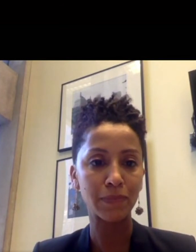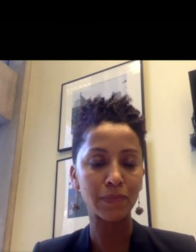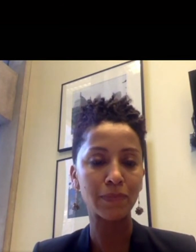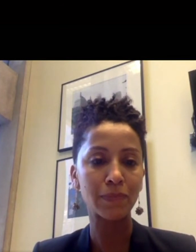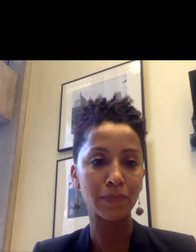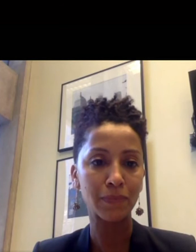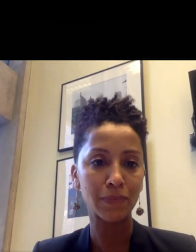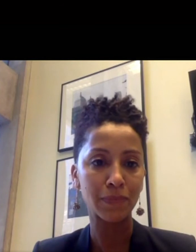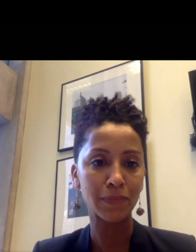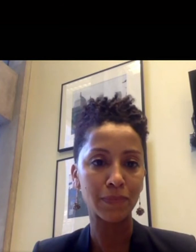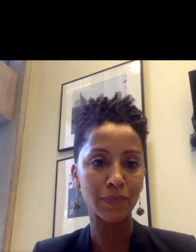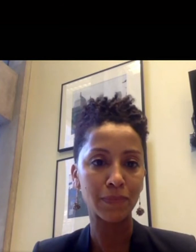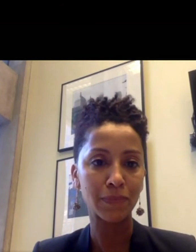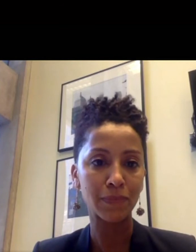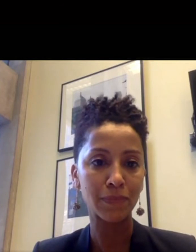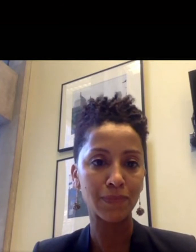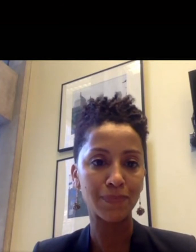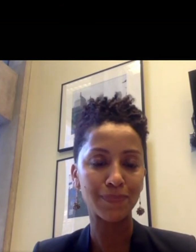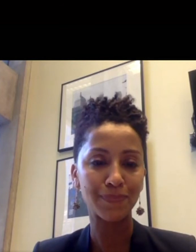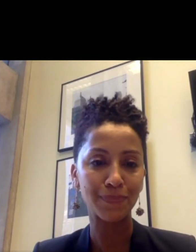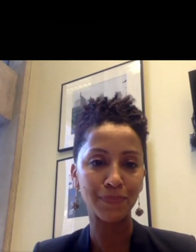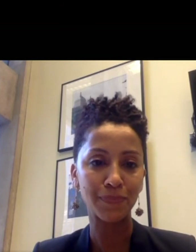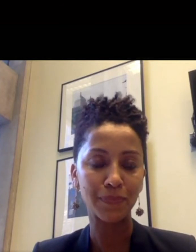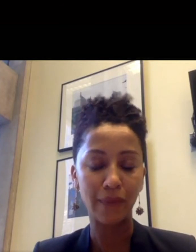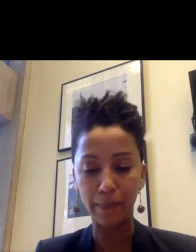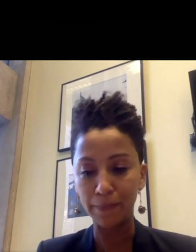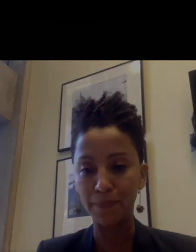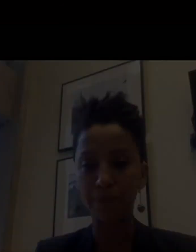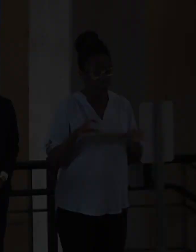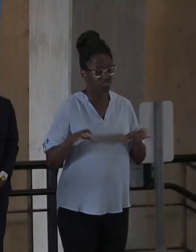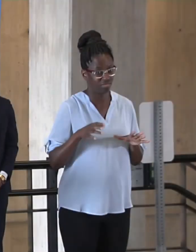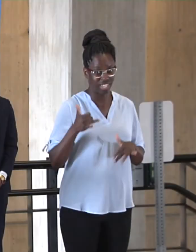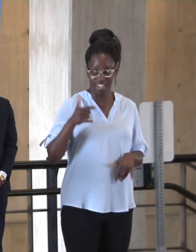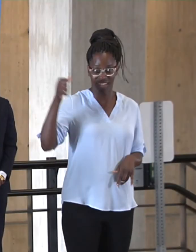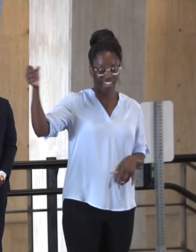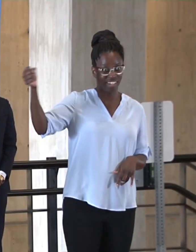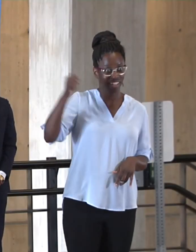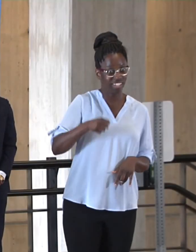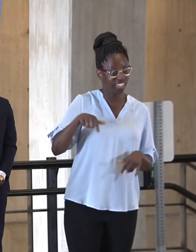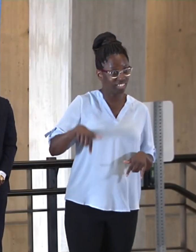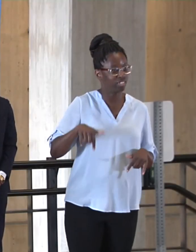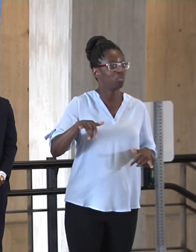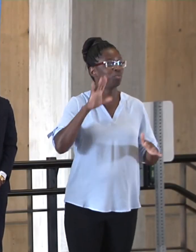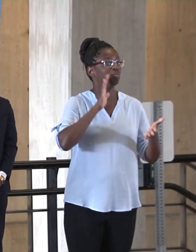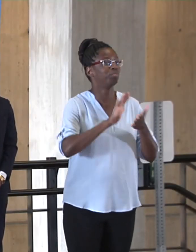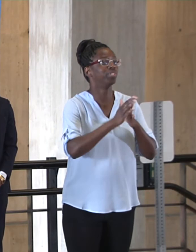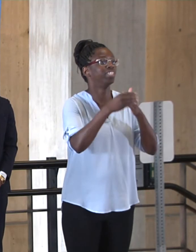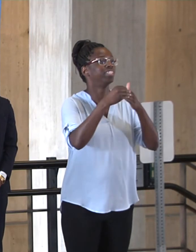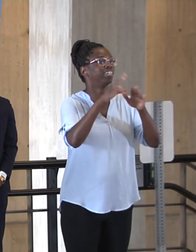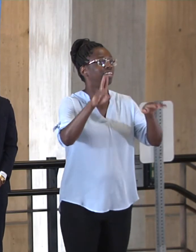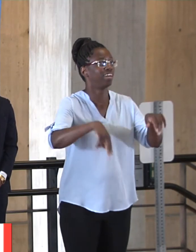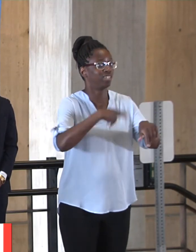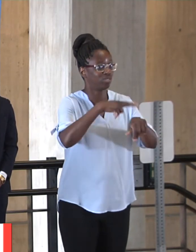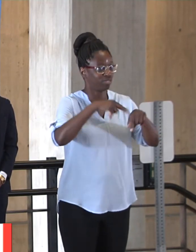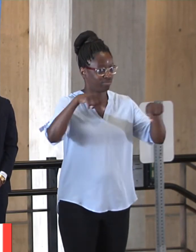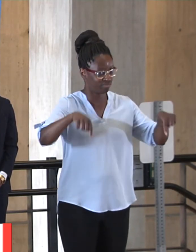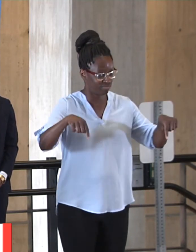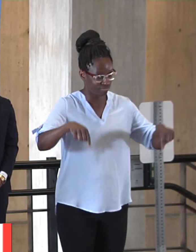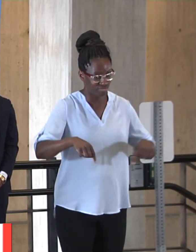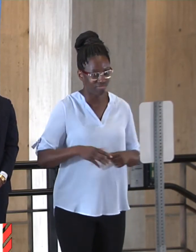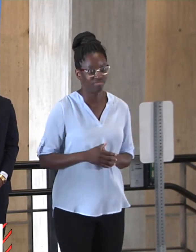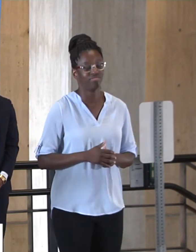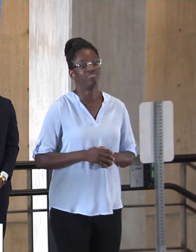commitment. We're going to listen to some of his words about that. Before I bring up Dr. Karilyn Crockett as our first